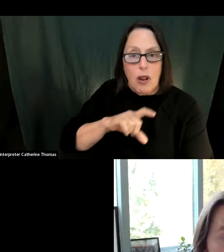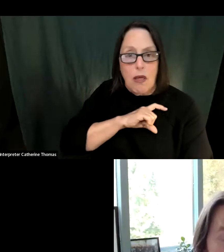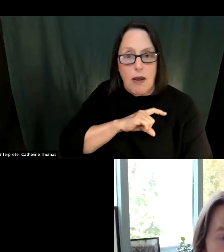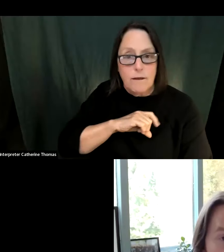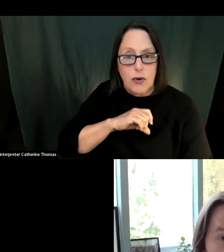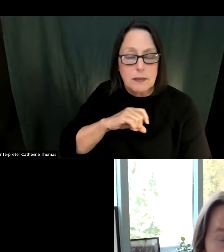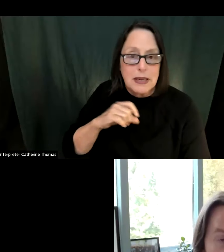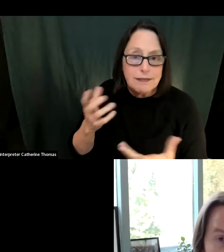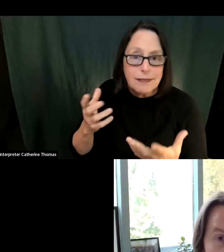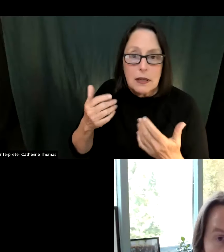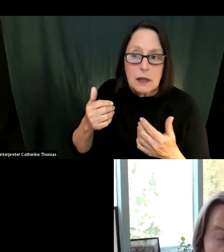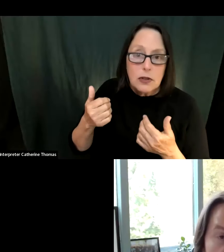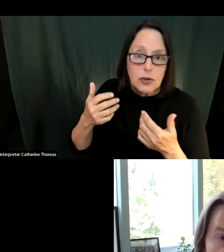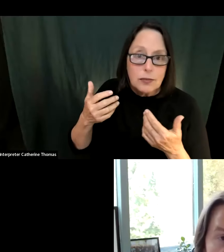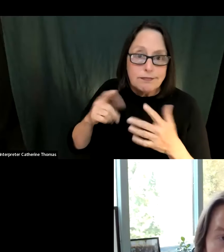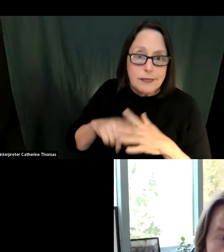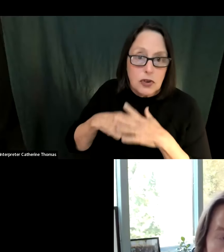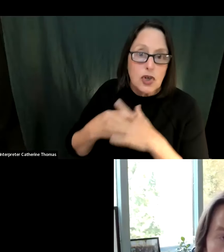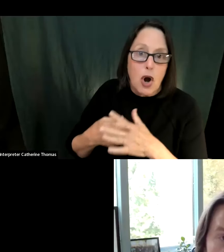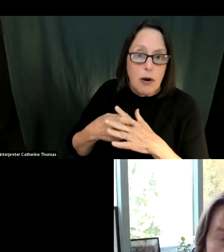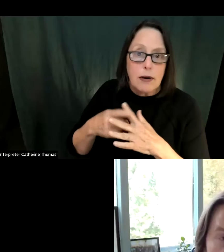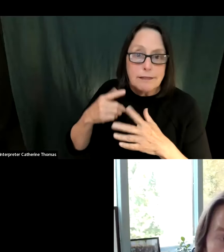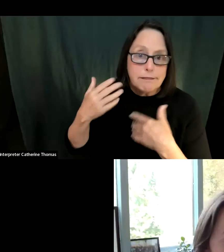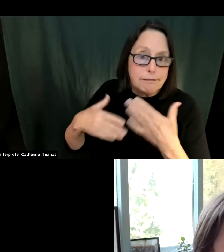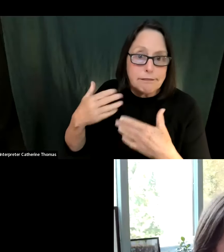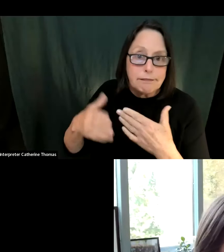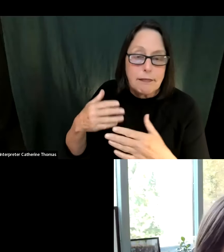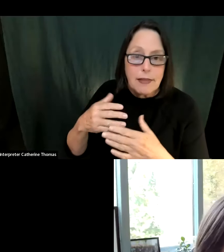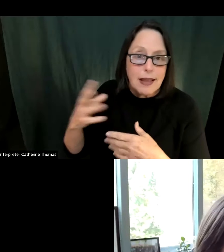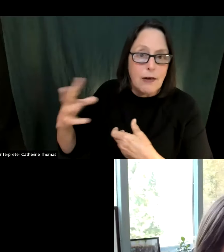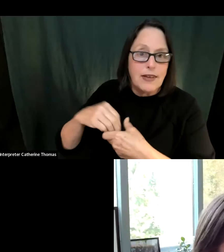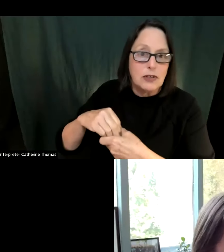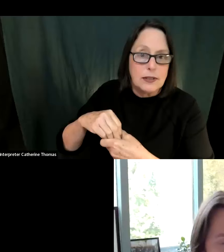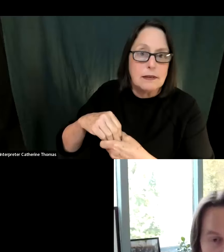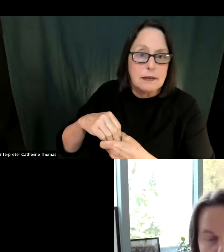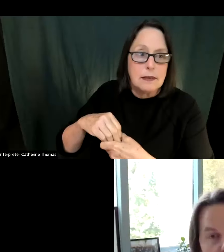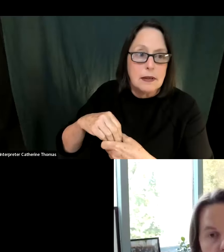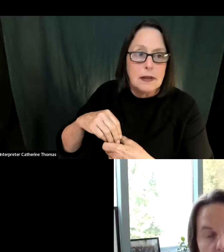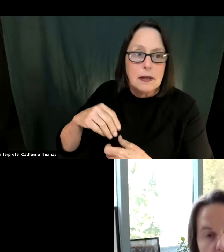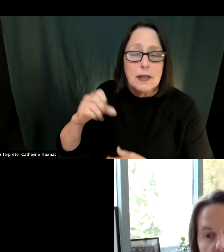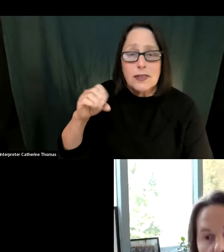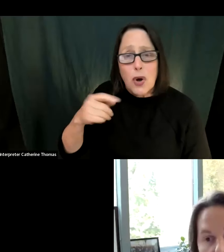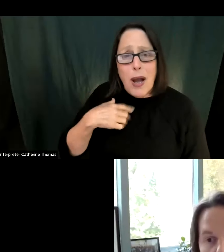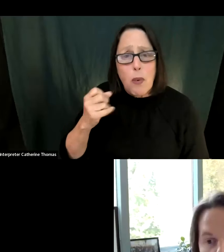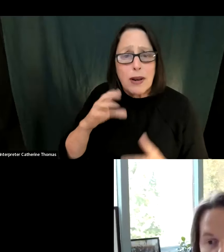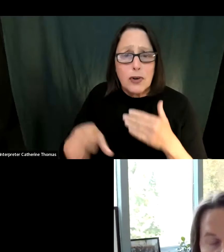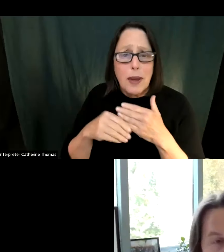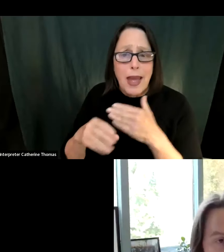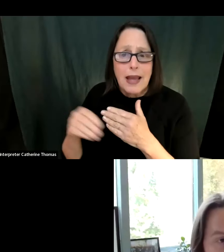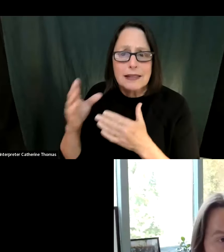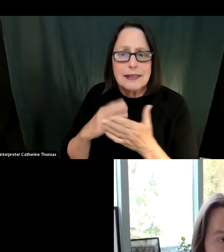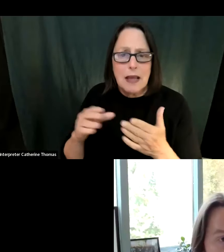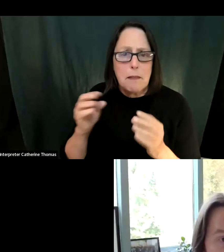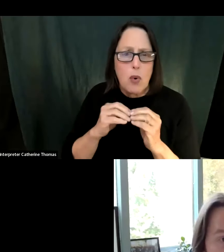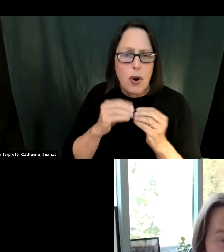to initiate intervention that way in emergency situations. So just wanted to add kind of some additional information as we